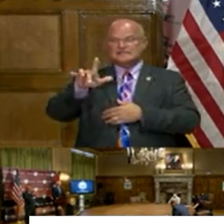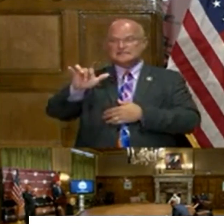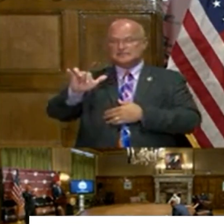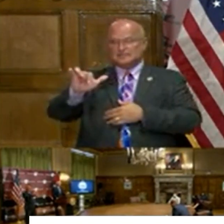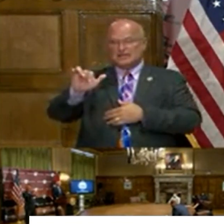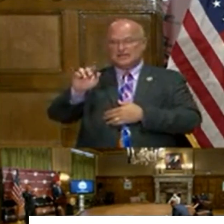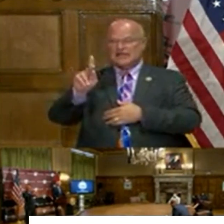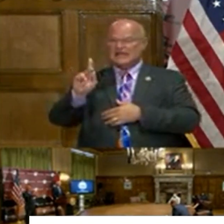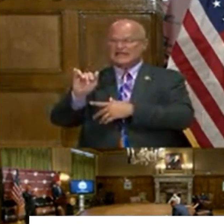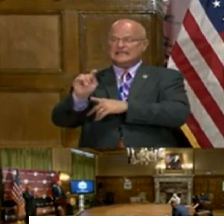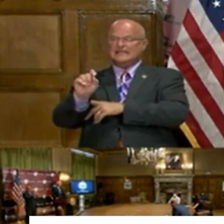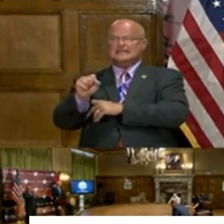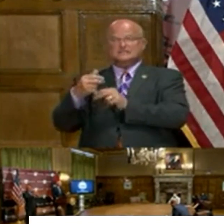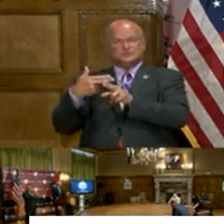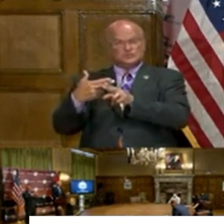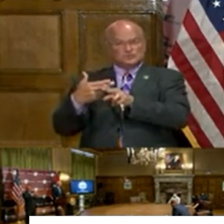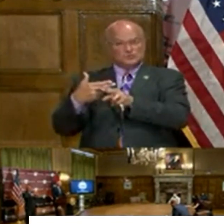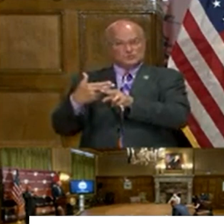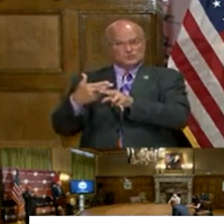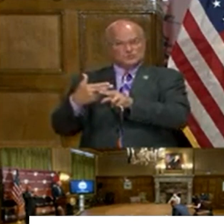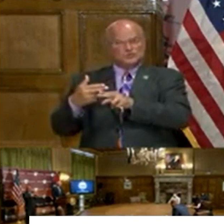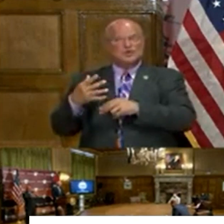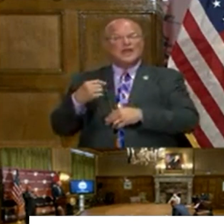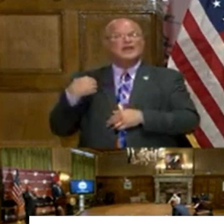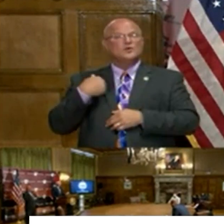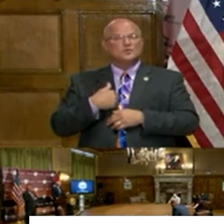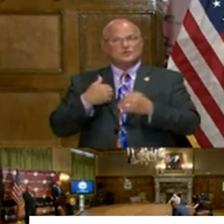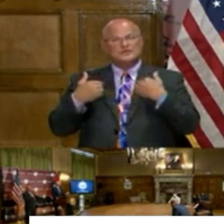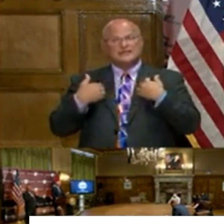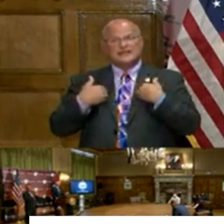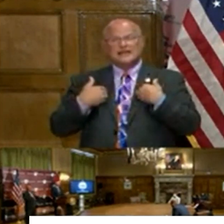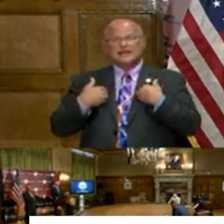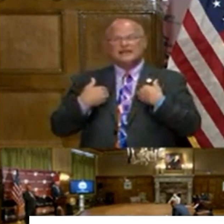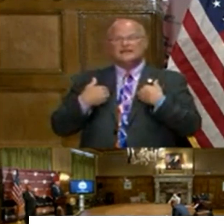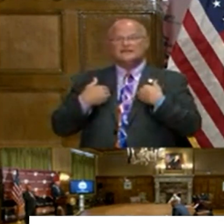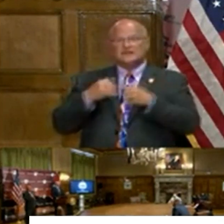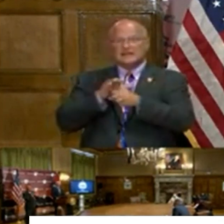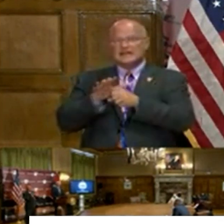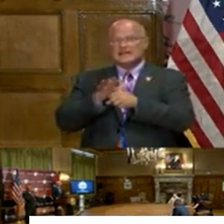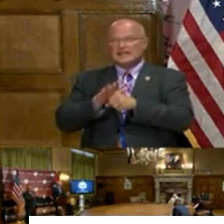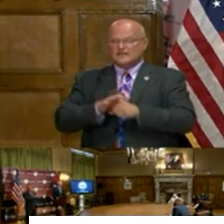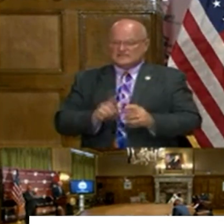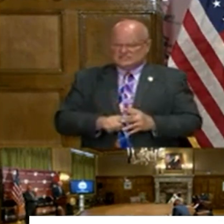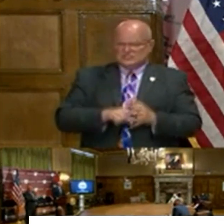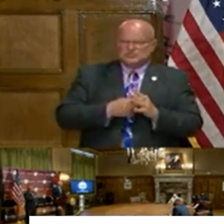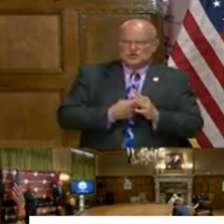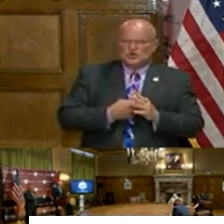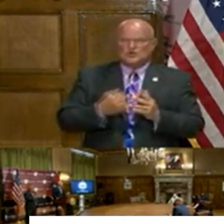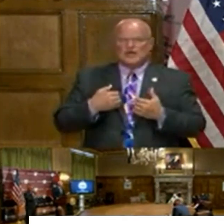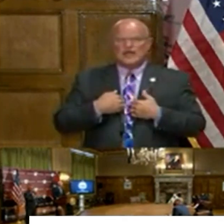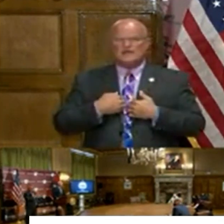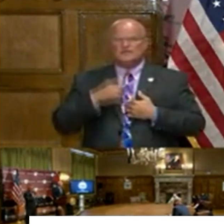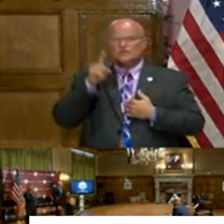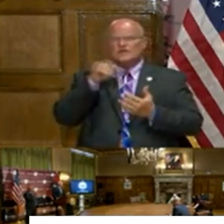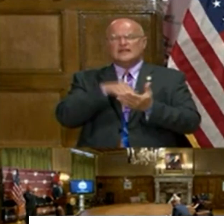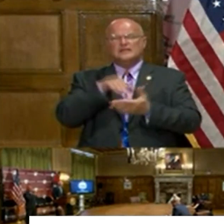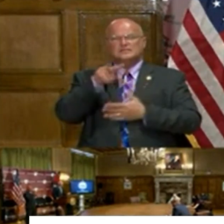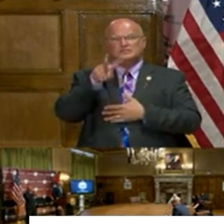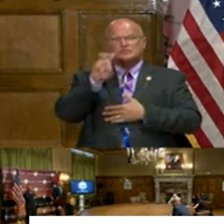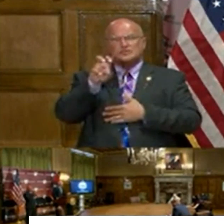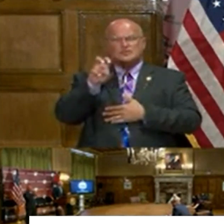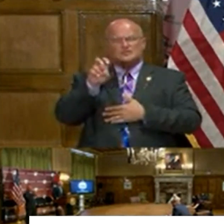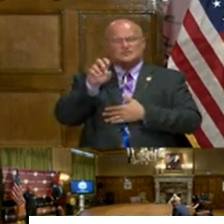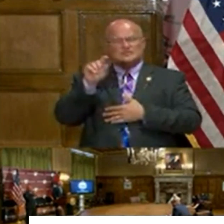that soon, and we do have enough to get started. We have 1,200 tests, which